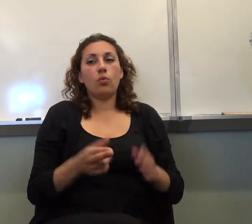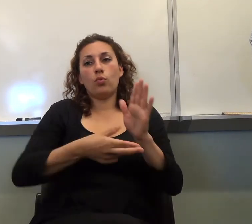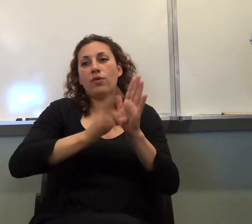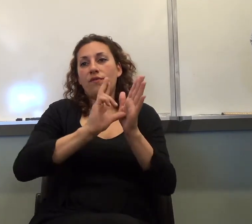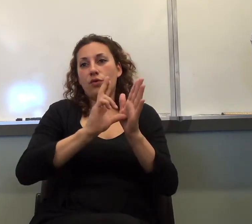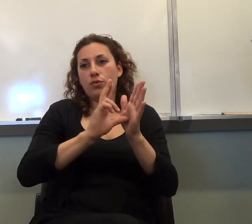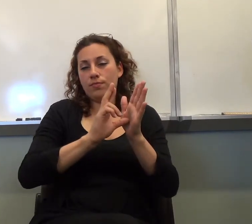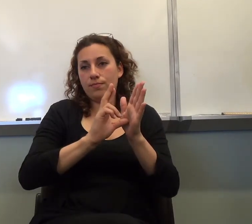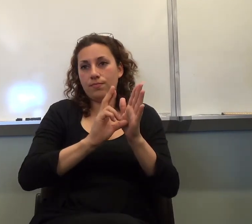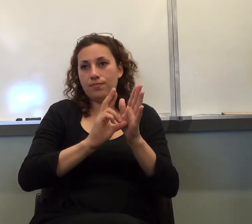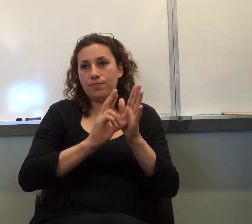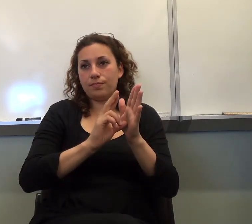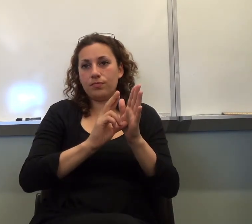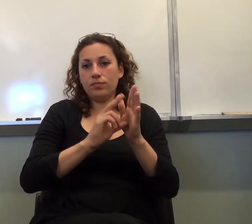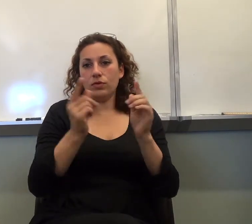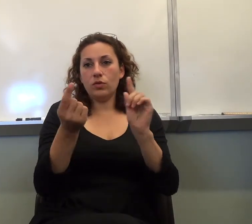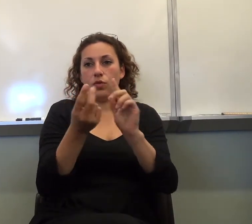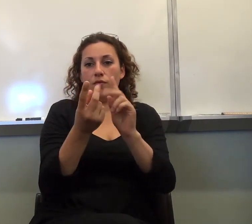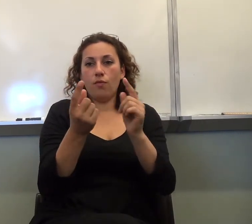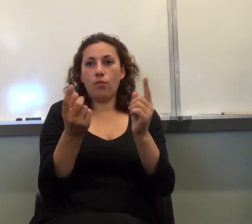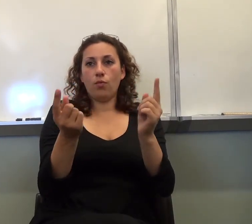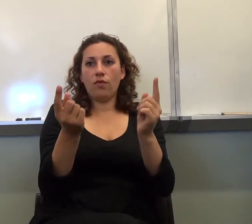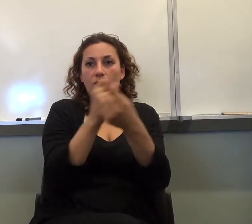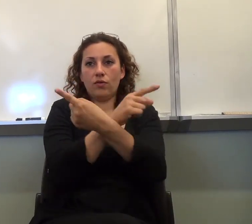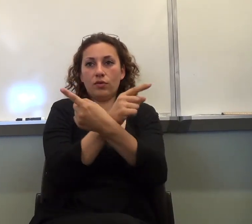Reciprocal of a number,